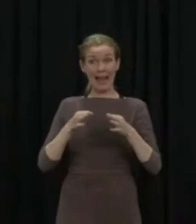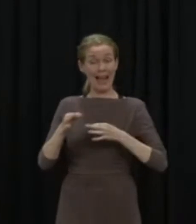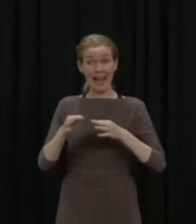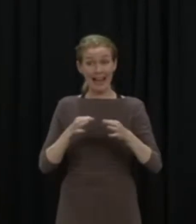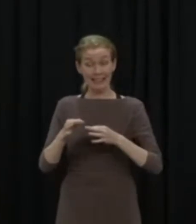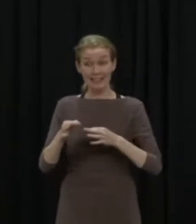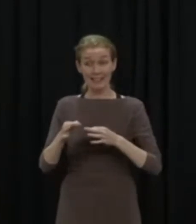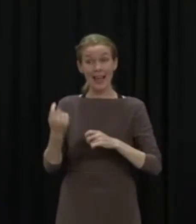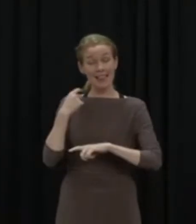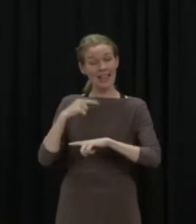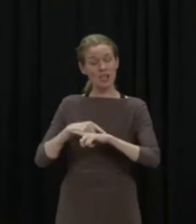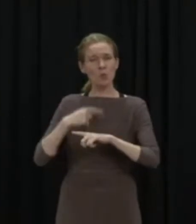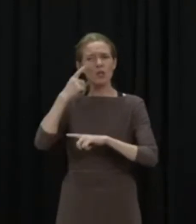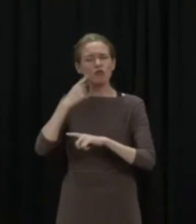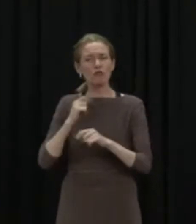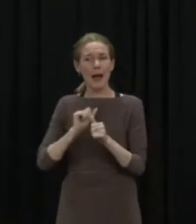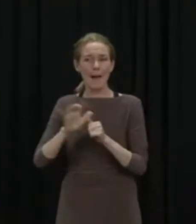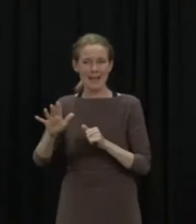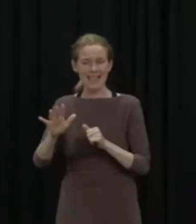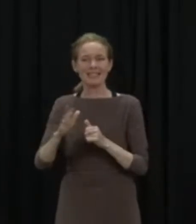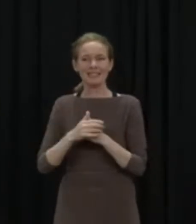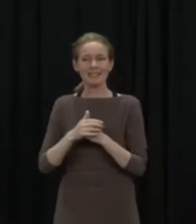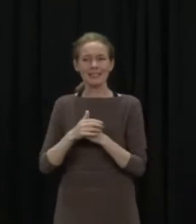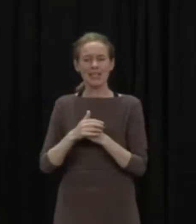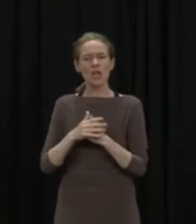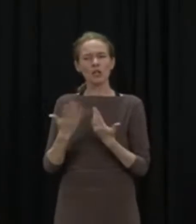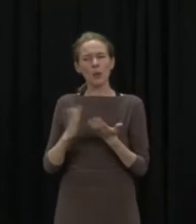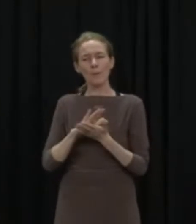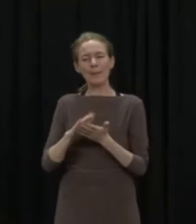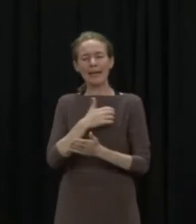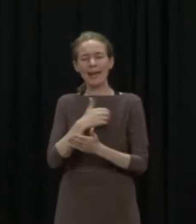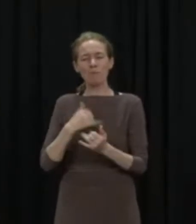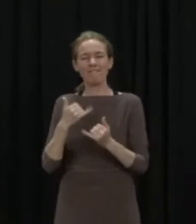I think that did lead to a degree of conservatism, which is an explanation, not a justification.